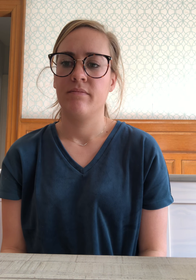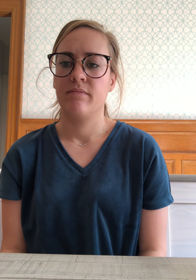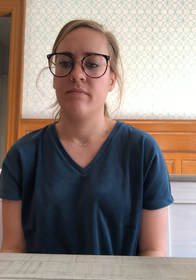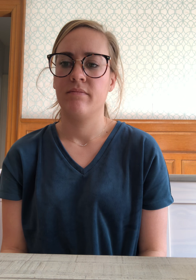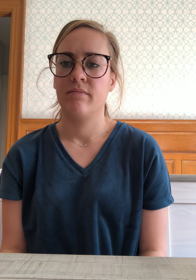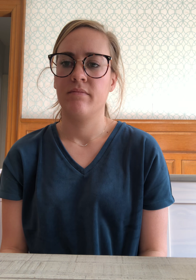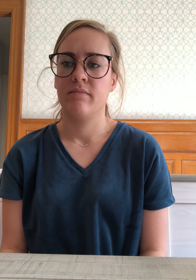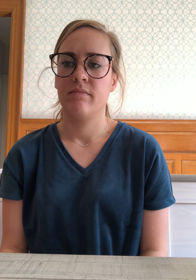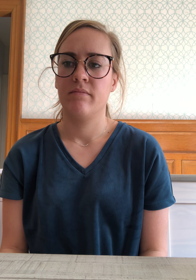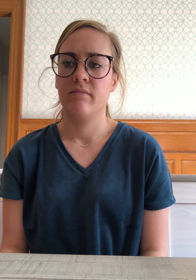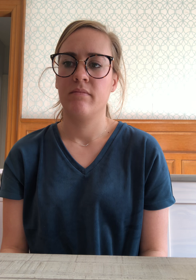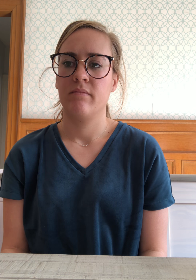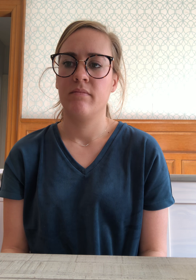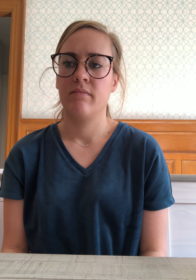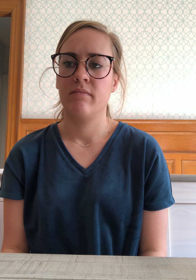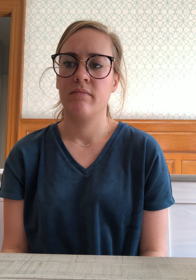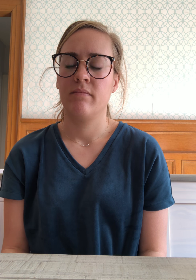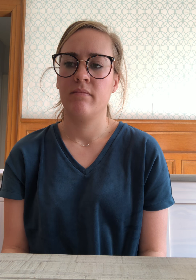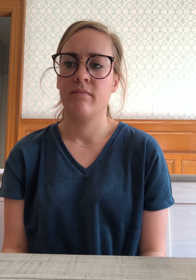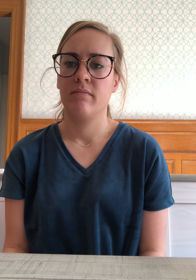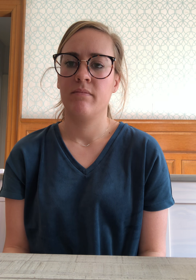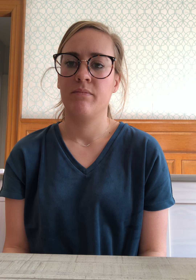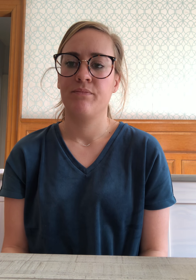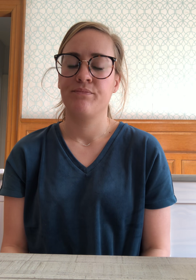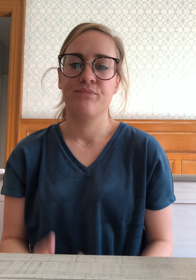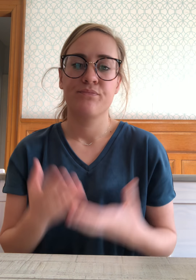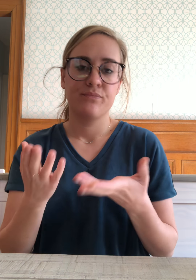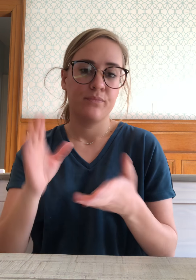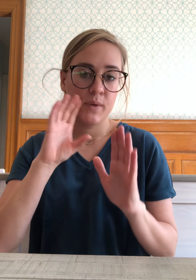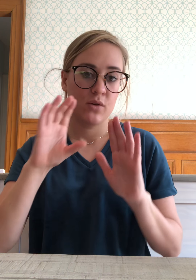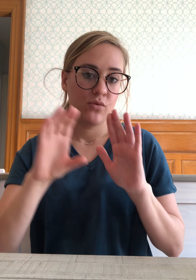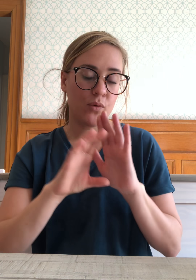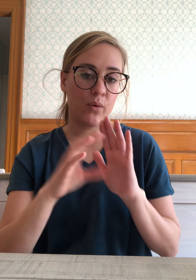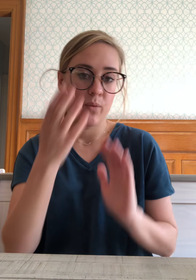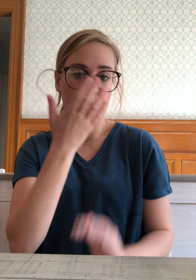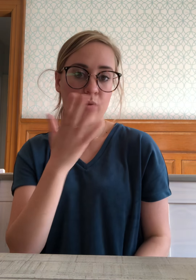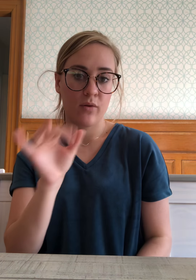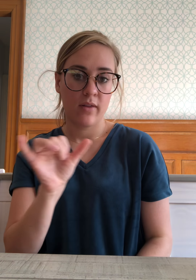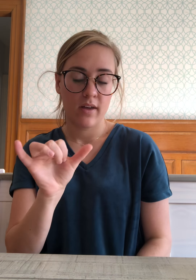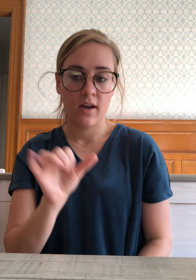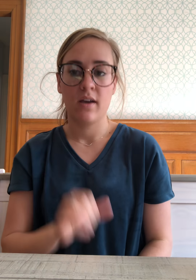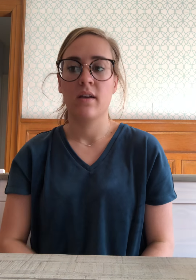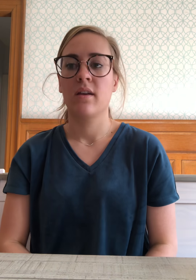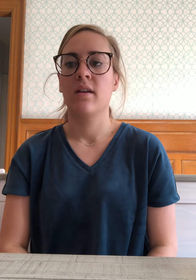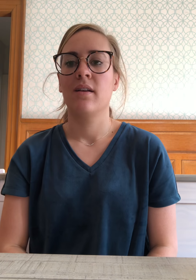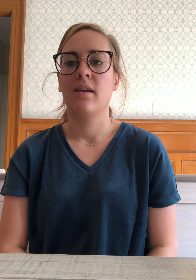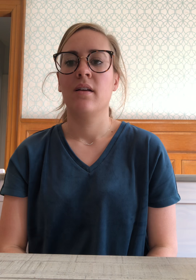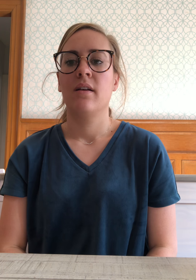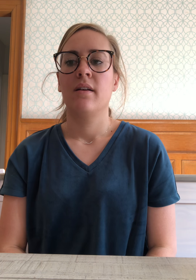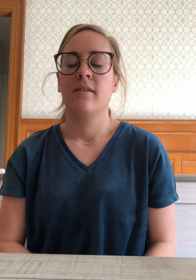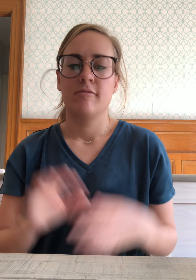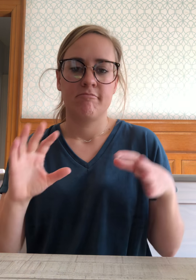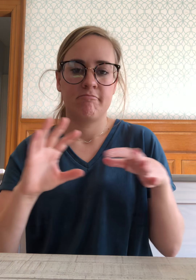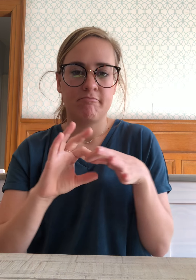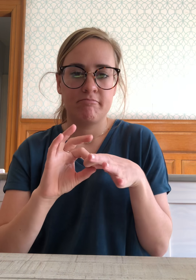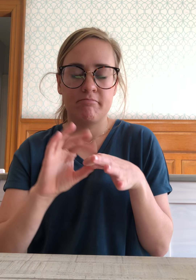This is what headgear looks like. It's inserted into bands that have round tubes welded